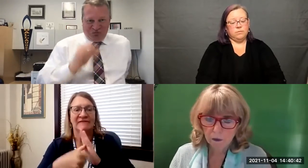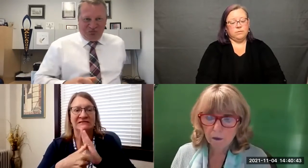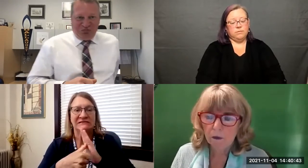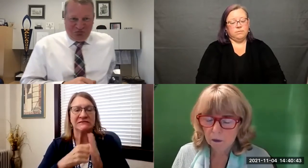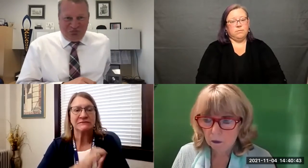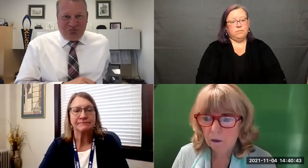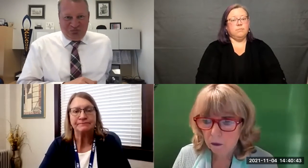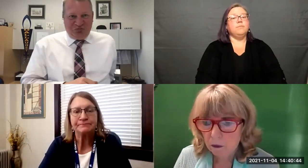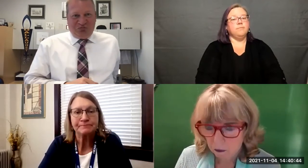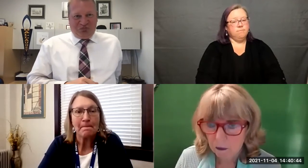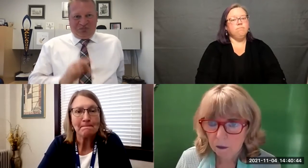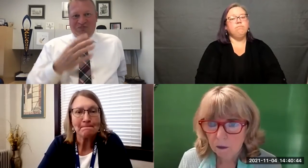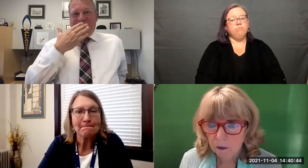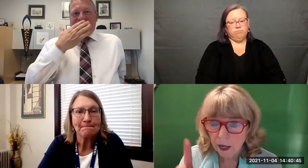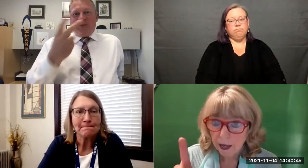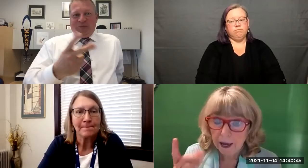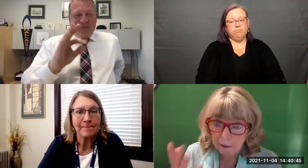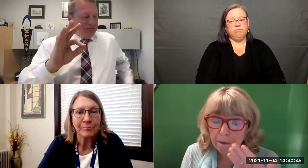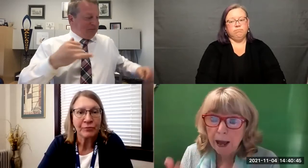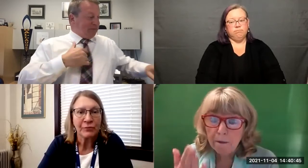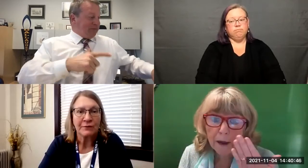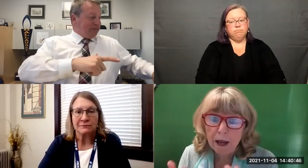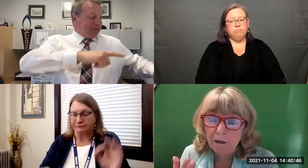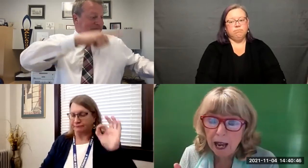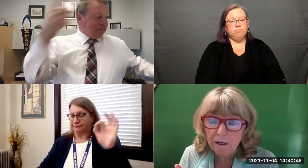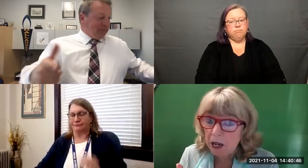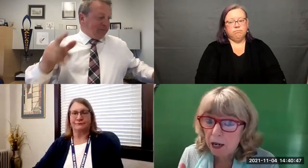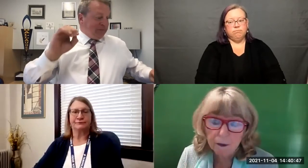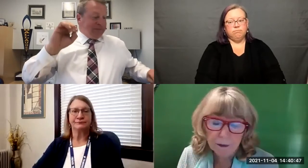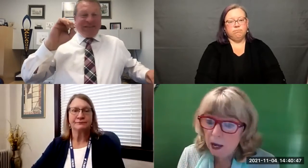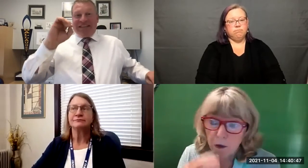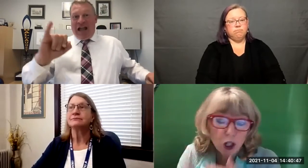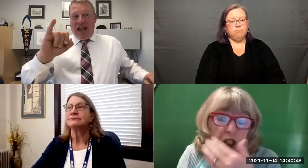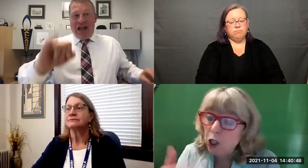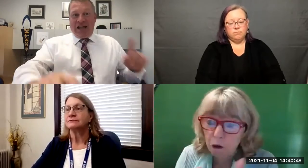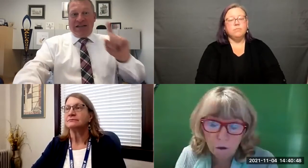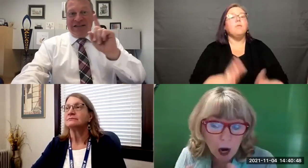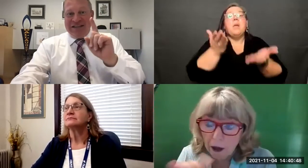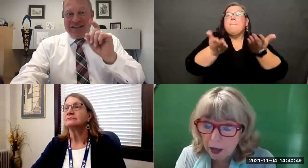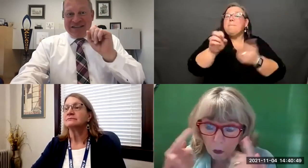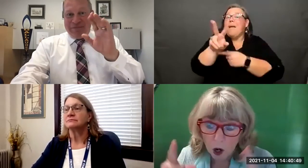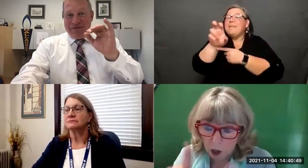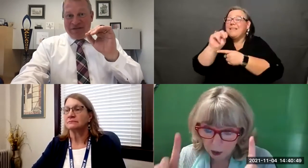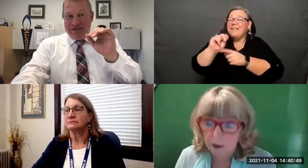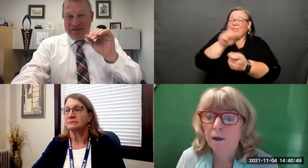contact, especially for the 2- and 3-year-old age. Maybe even having a procedure for how that works. Yeah.